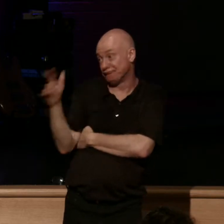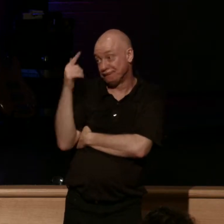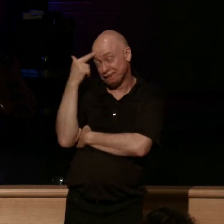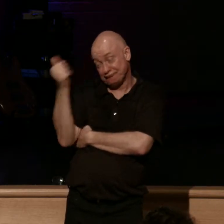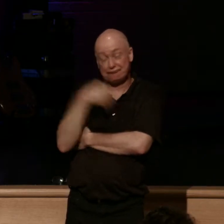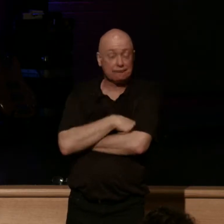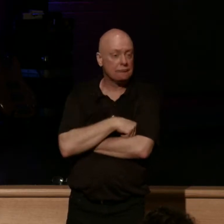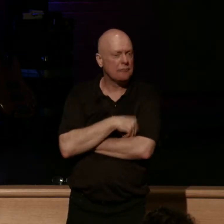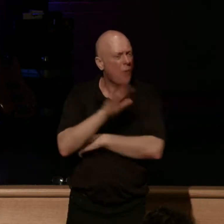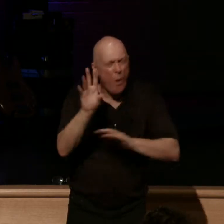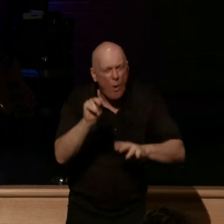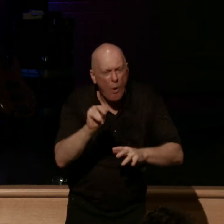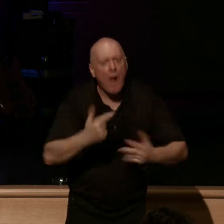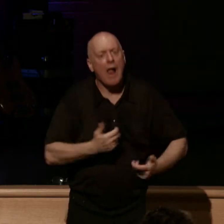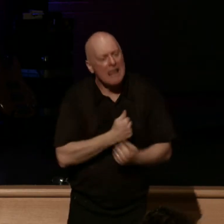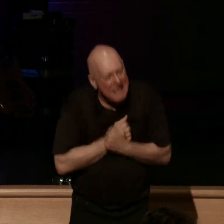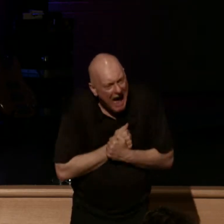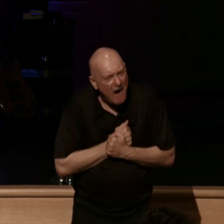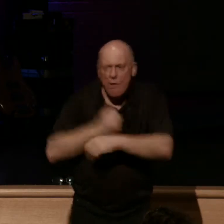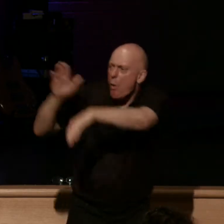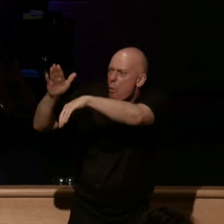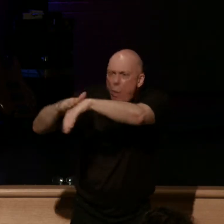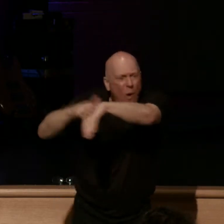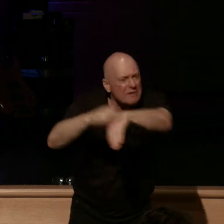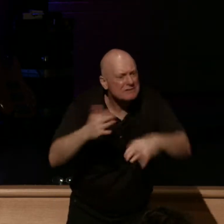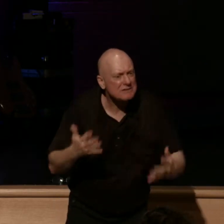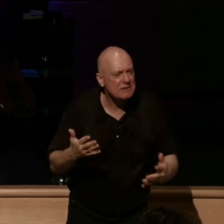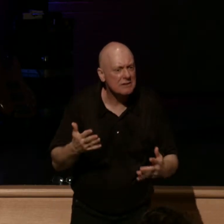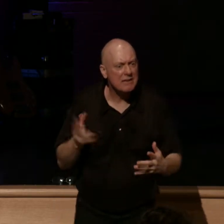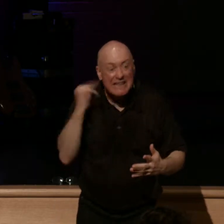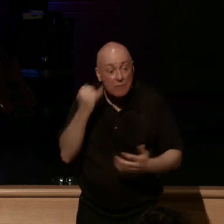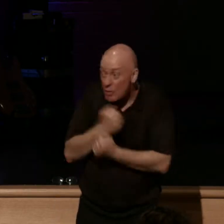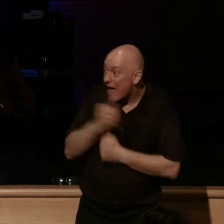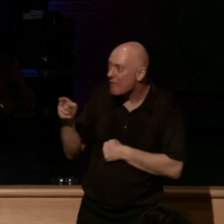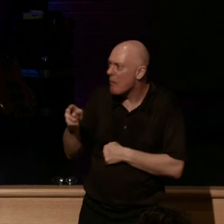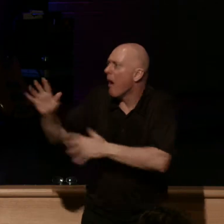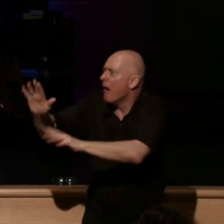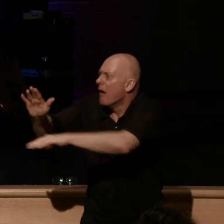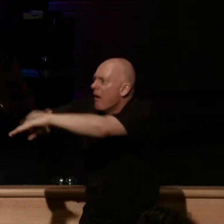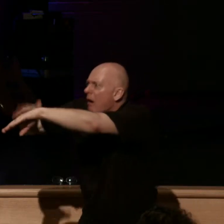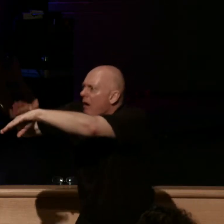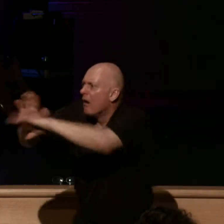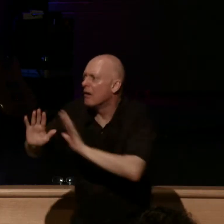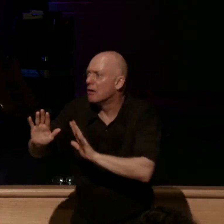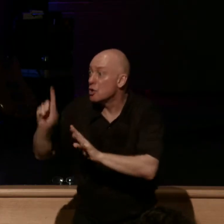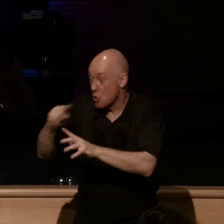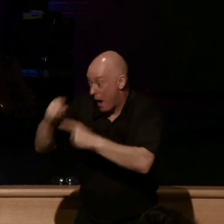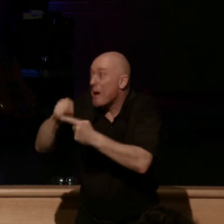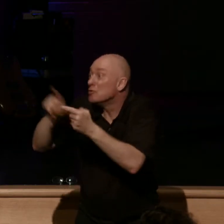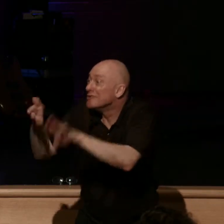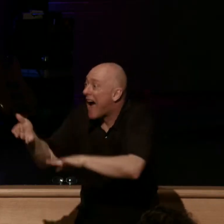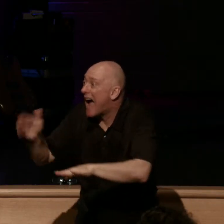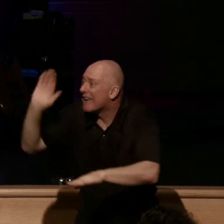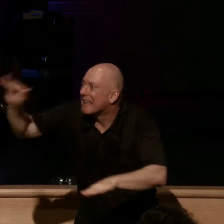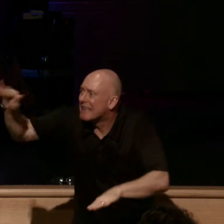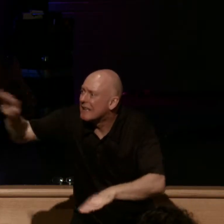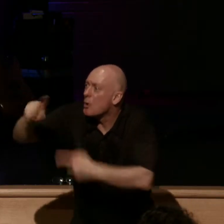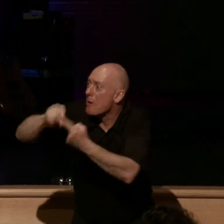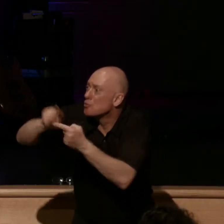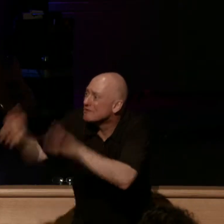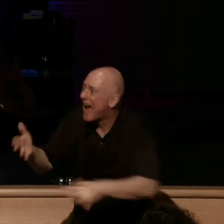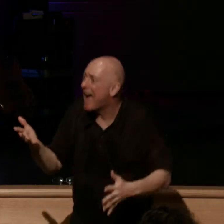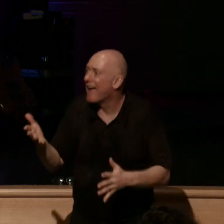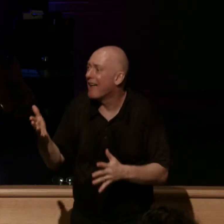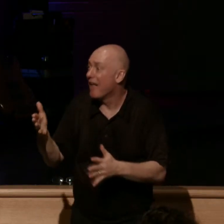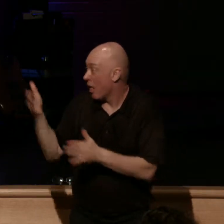warns. Love is desperate to save. Love says, listen, you're about to die. The way